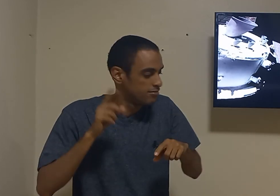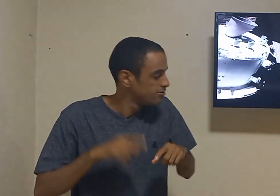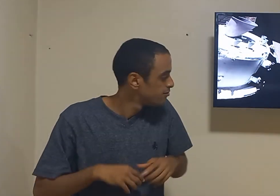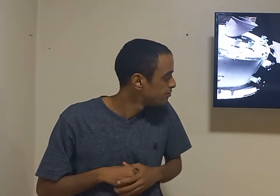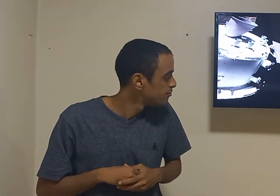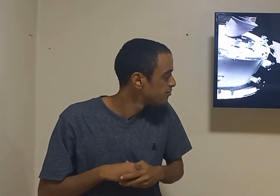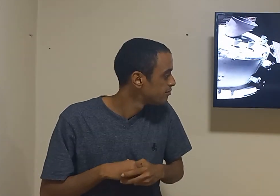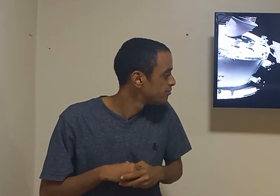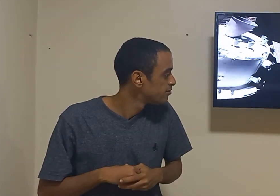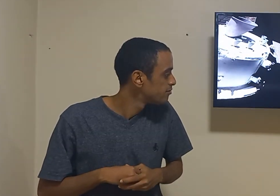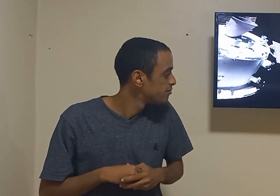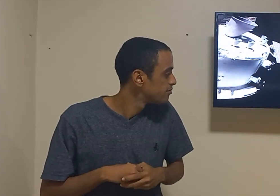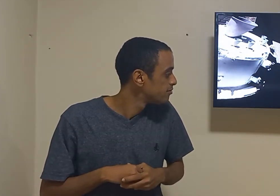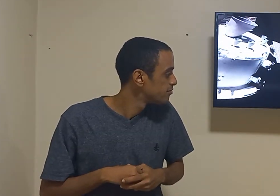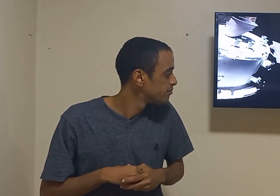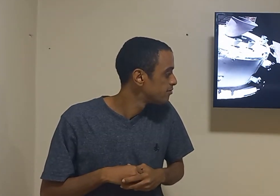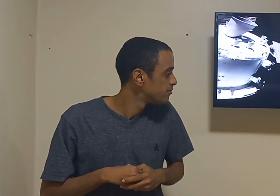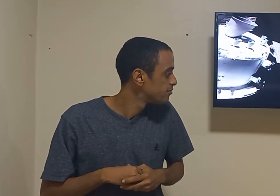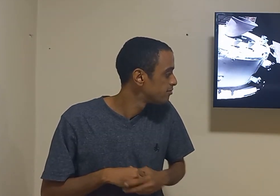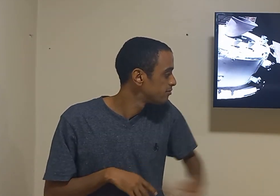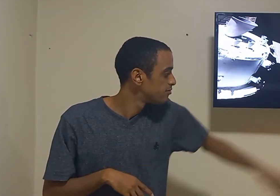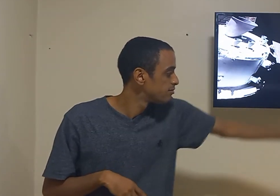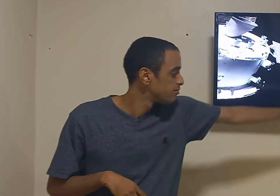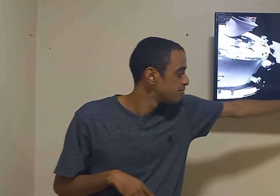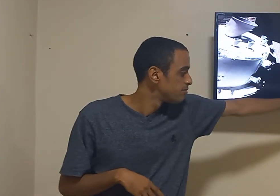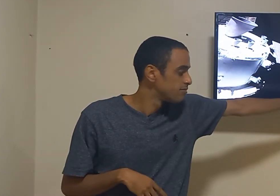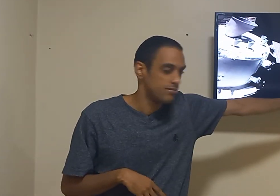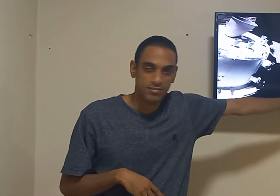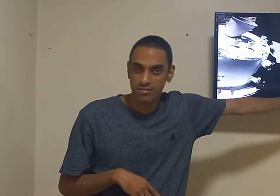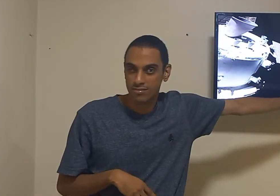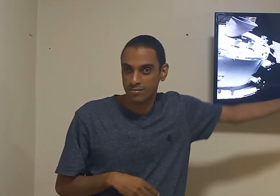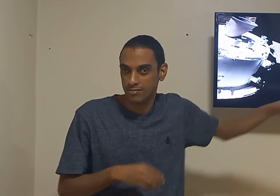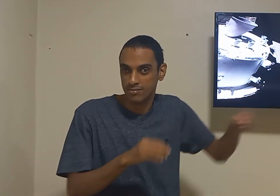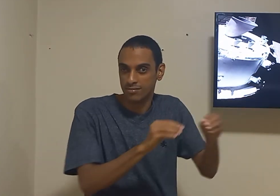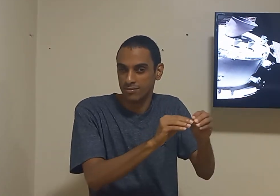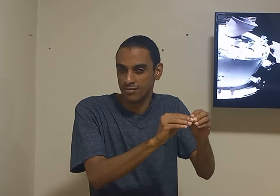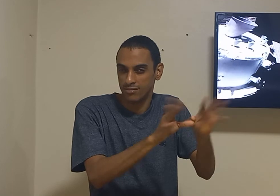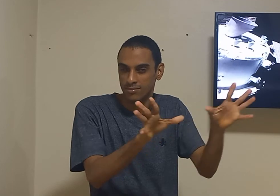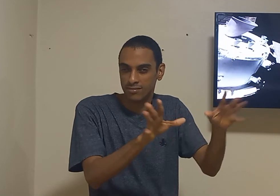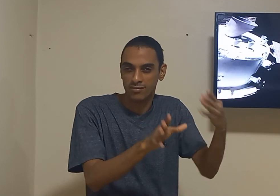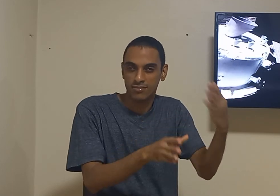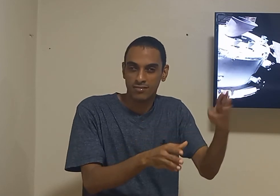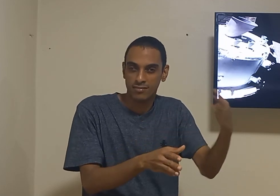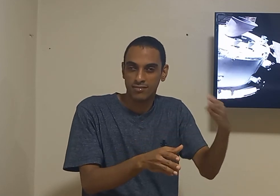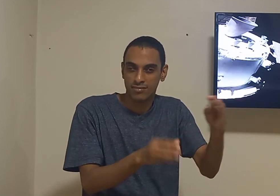wing on the right portion, right above the Earth on your screen.